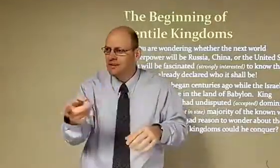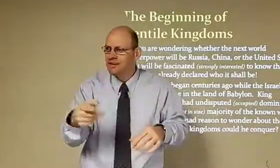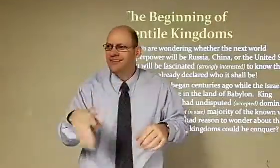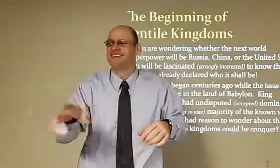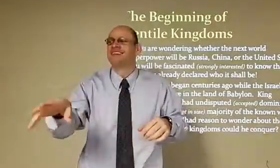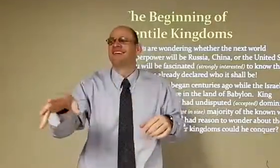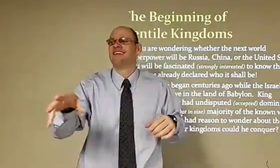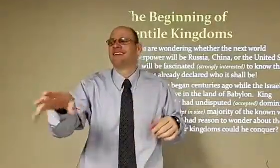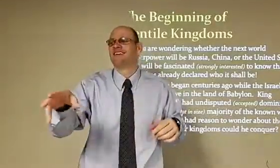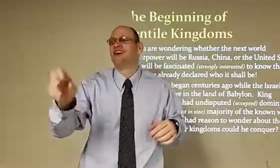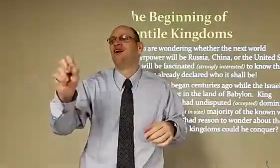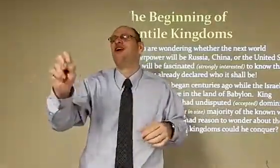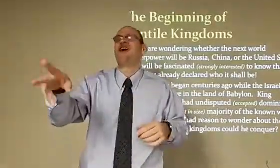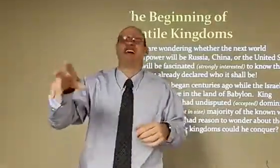I'm trying to catch the concept. Okay.